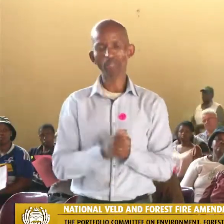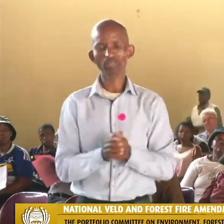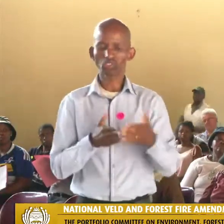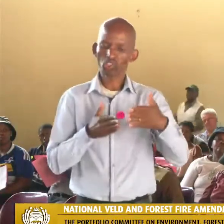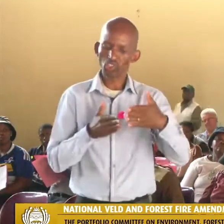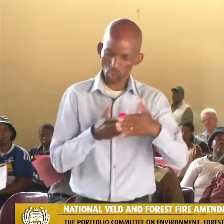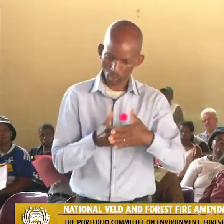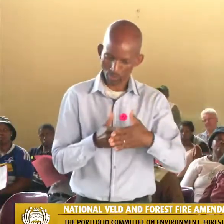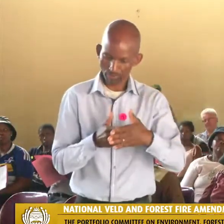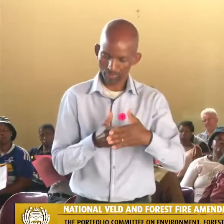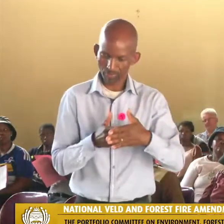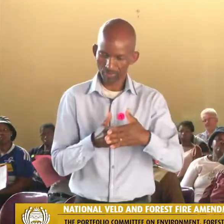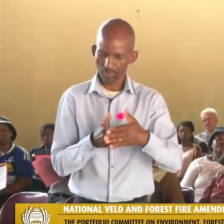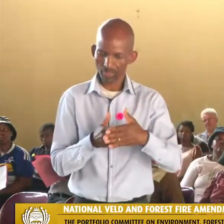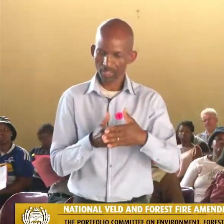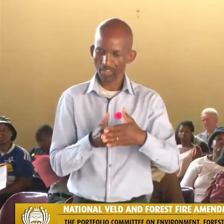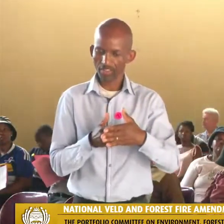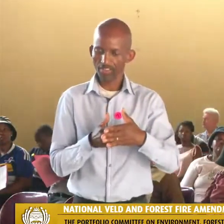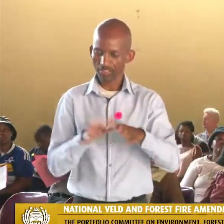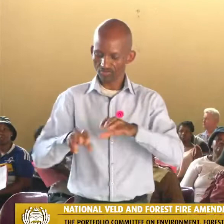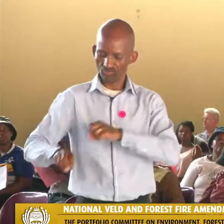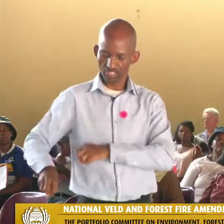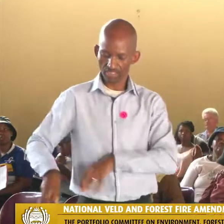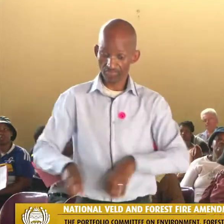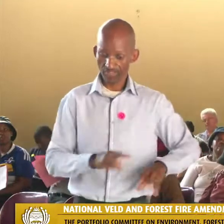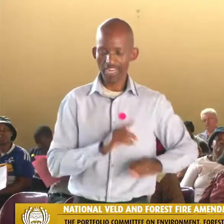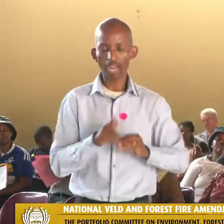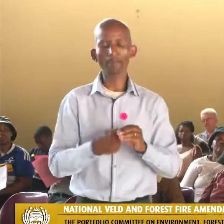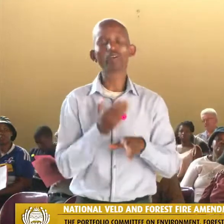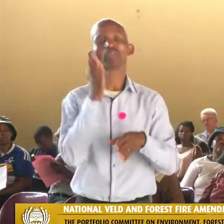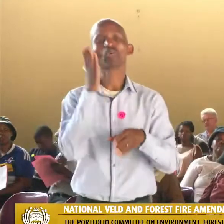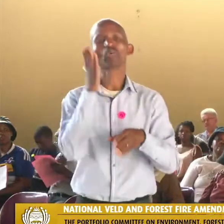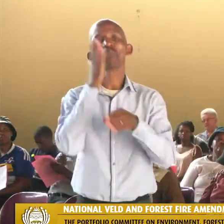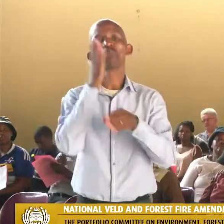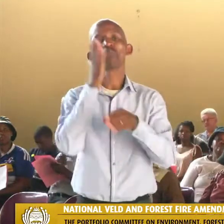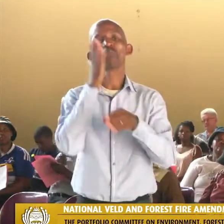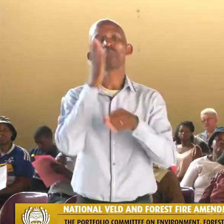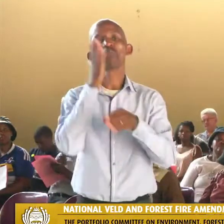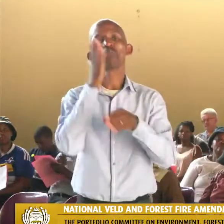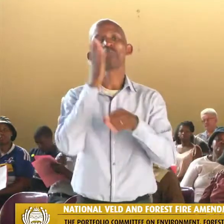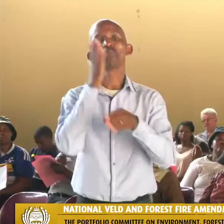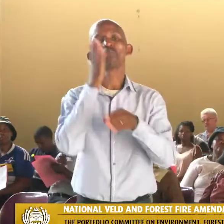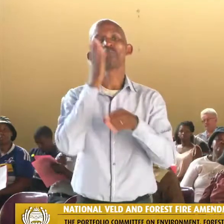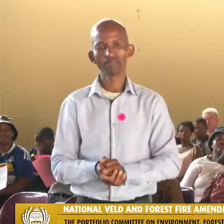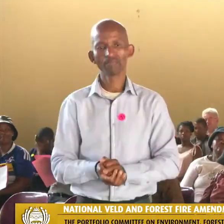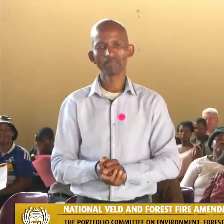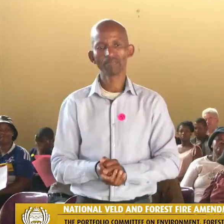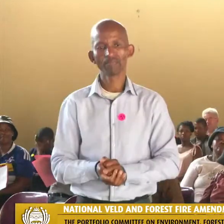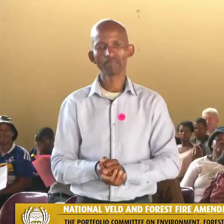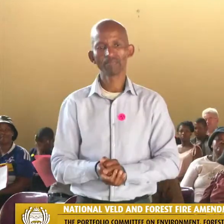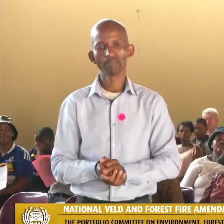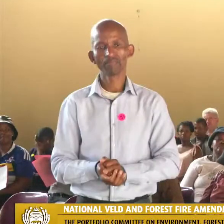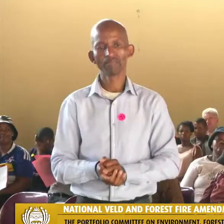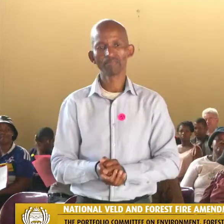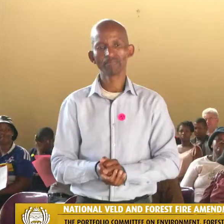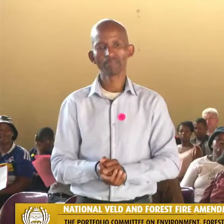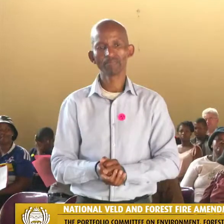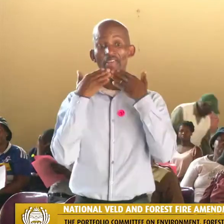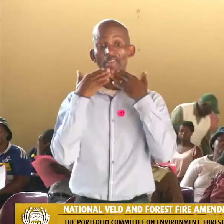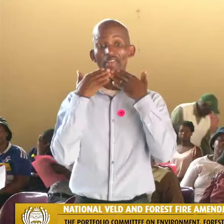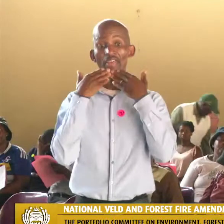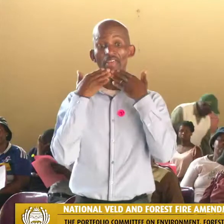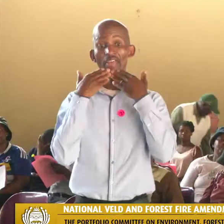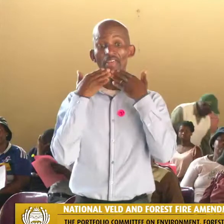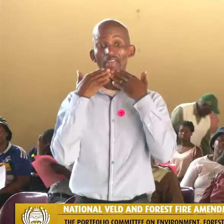Ke unemployment mo youthing ya Also, Tarleton. reduce the rate of unemployment at Tarleton. So ke a leboga bagolo a